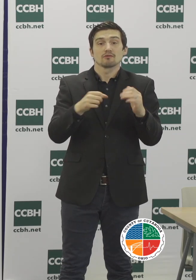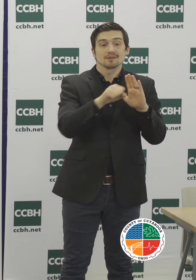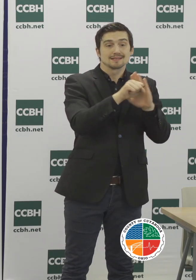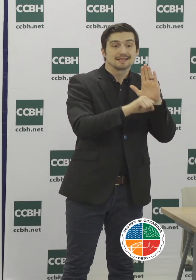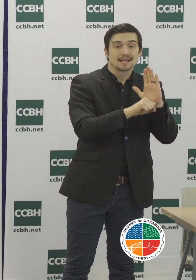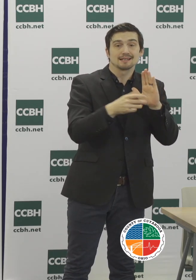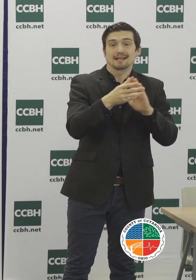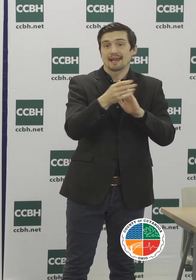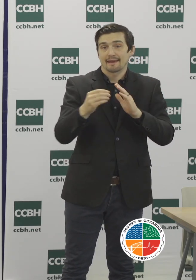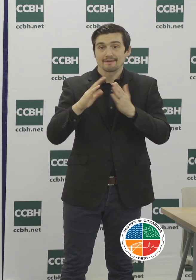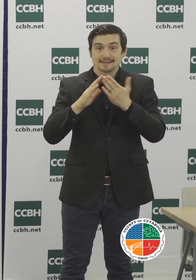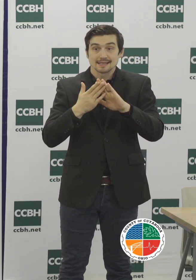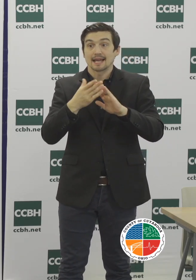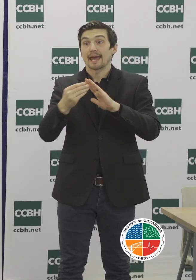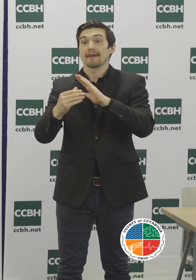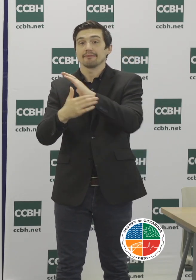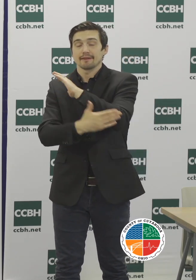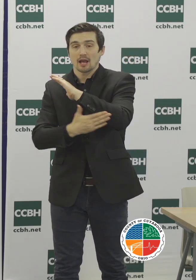city